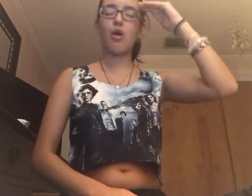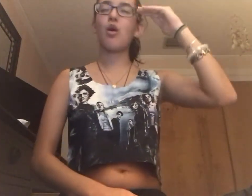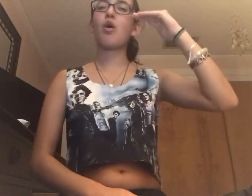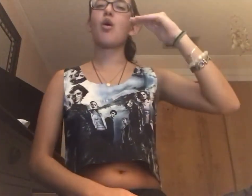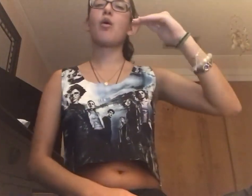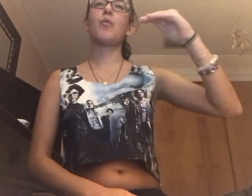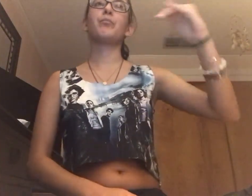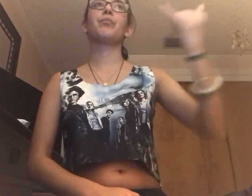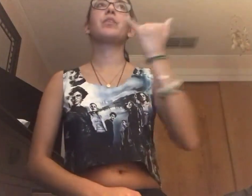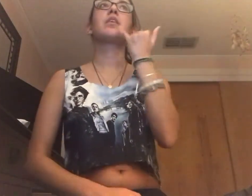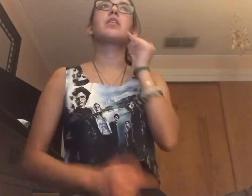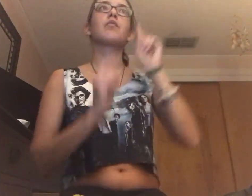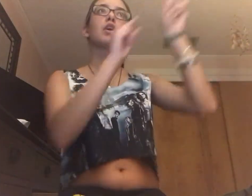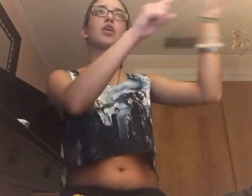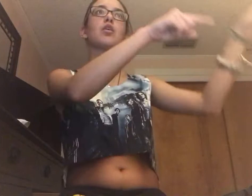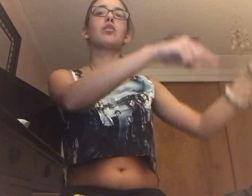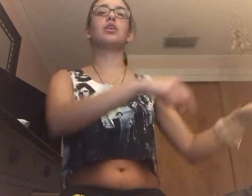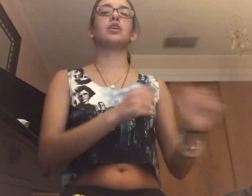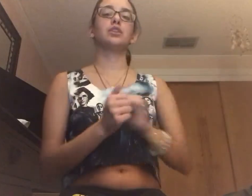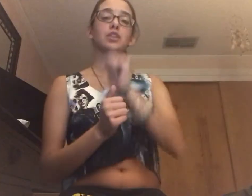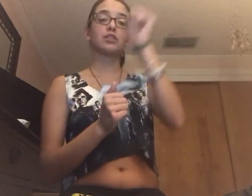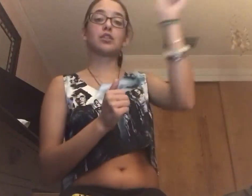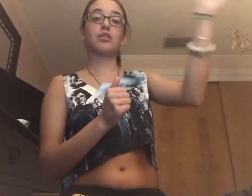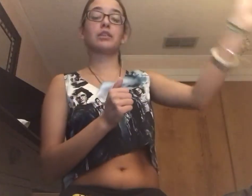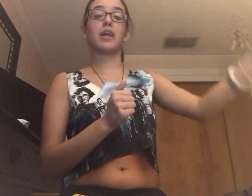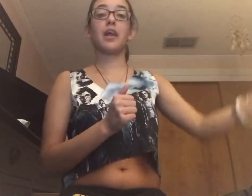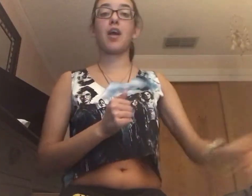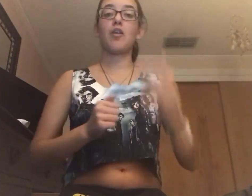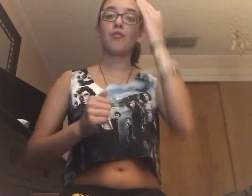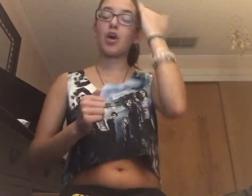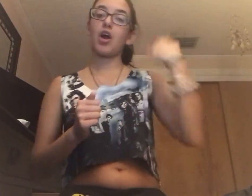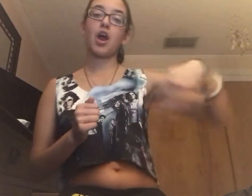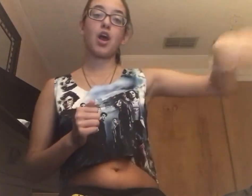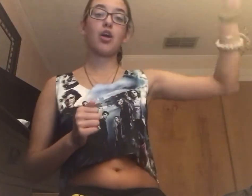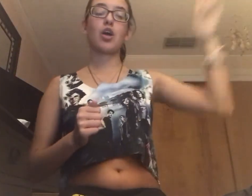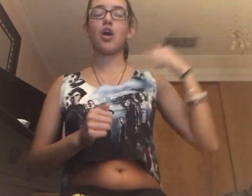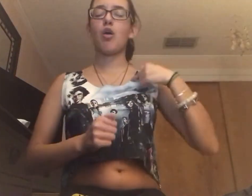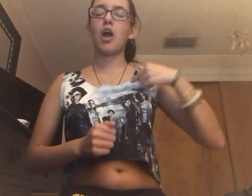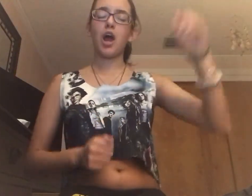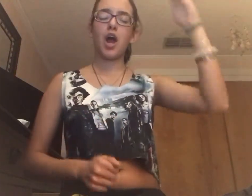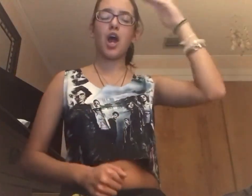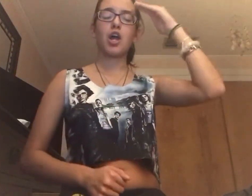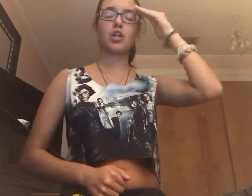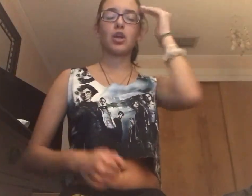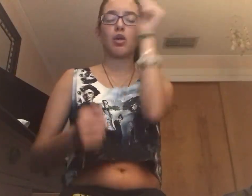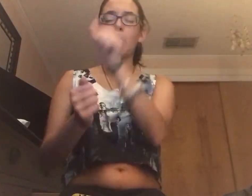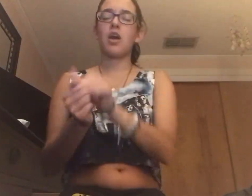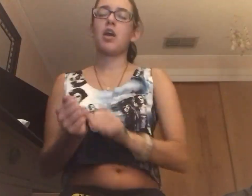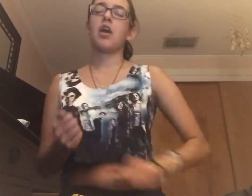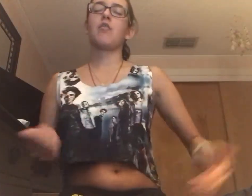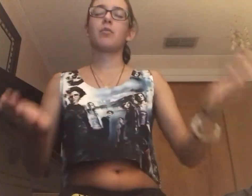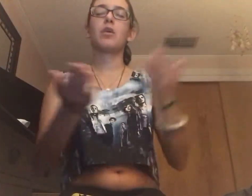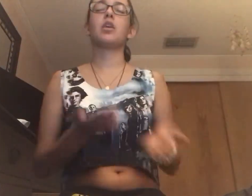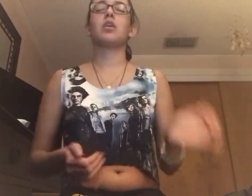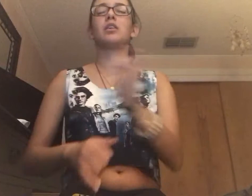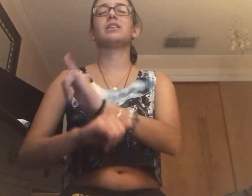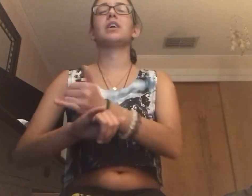But though there's just no telling how far I'll go I know everybody on this